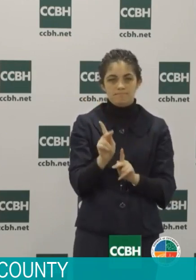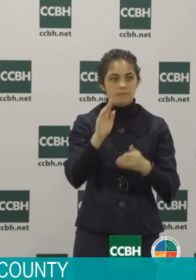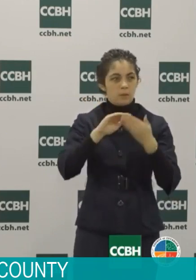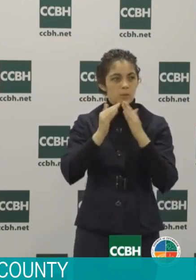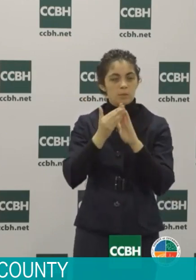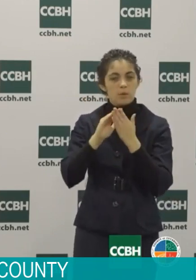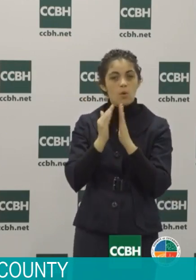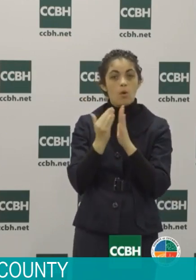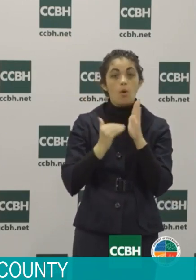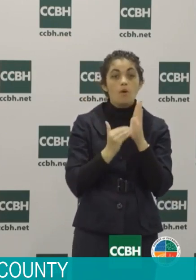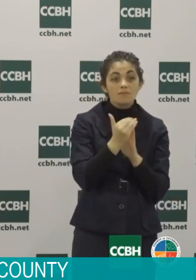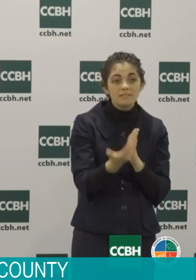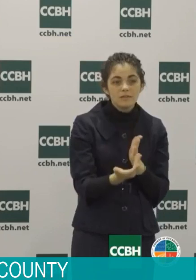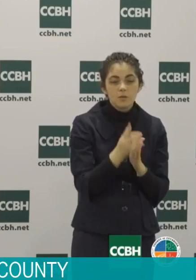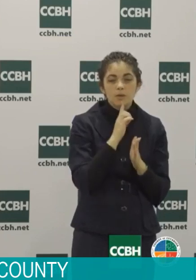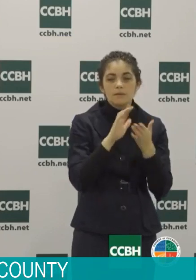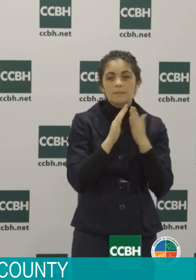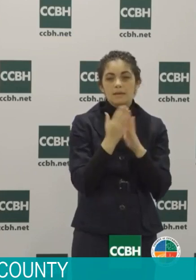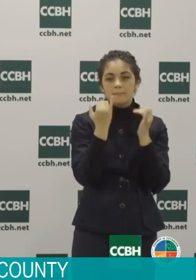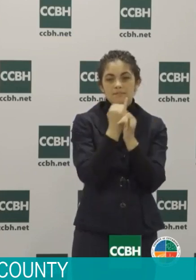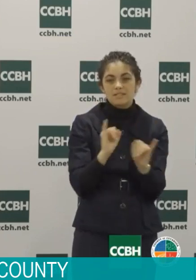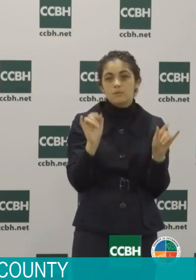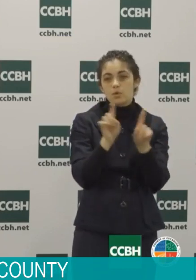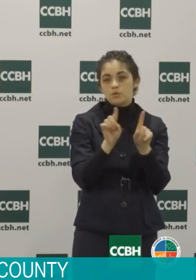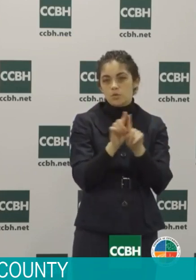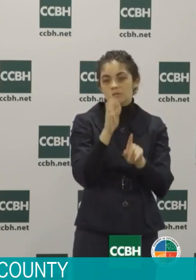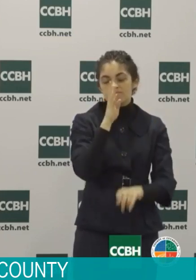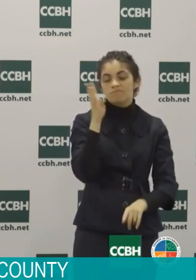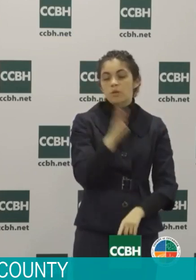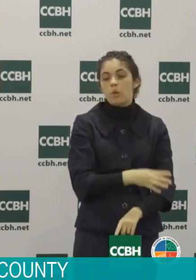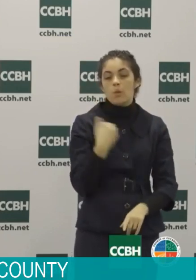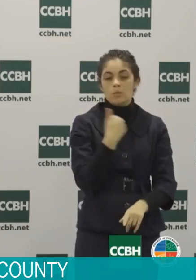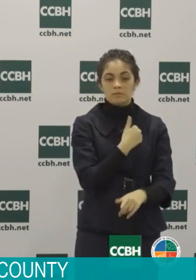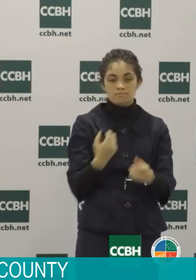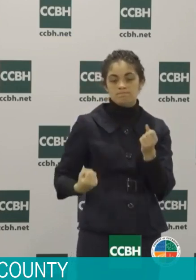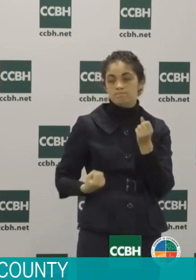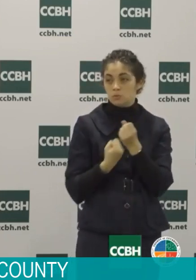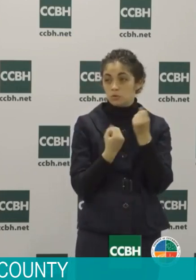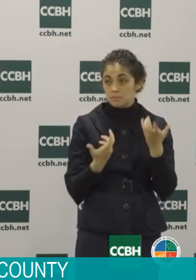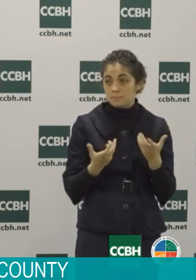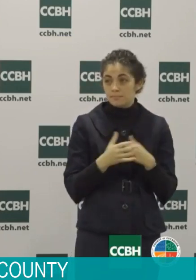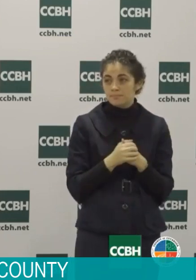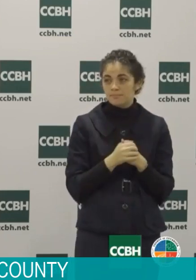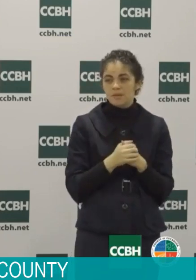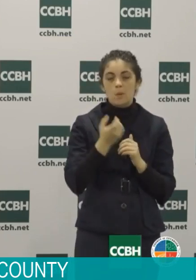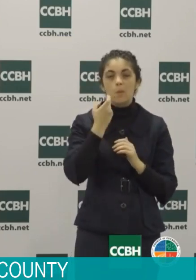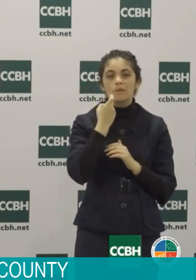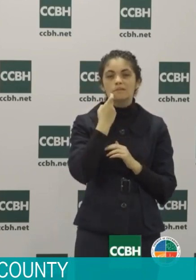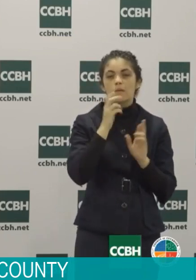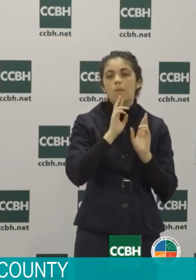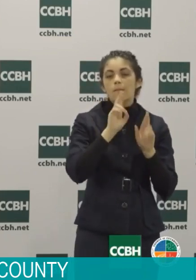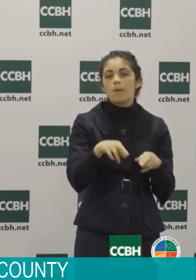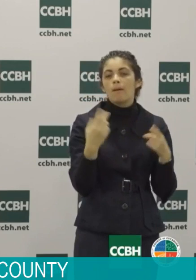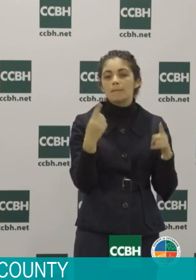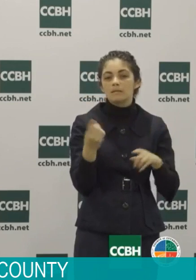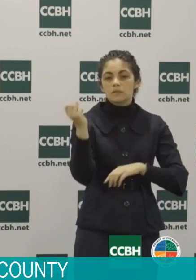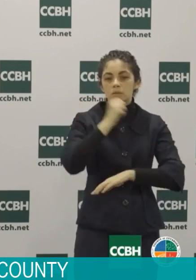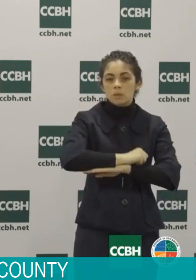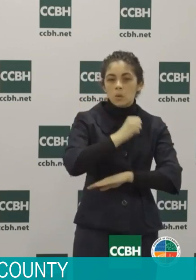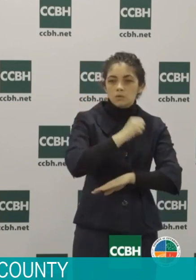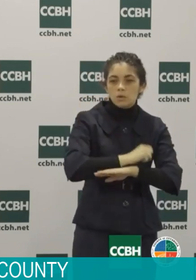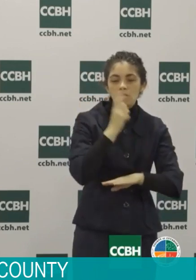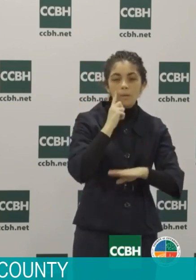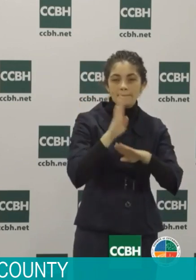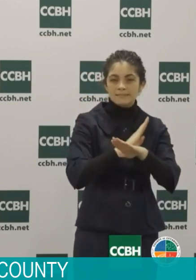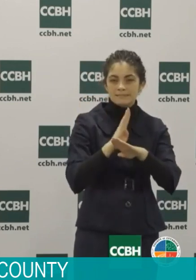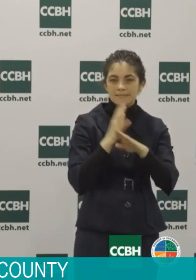community that often are invisible and ignored that we're here to support. So there are some recent reports around closure of local